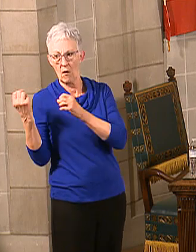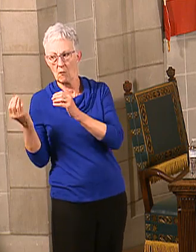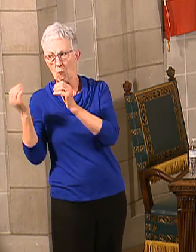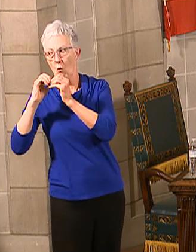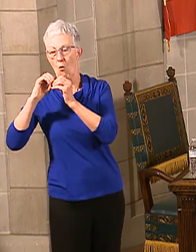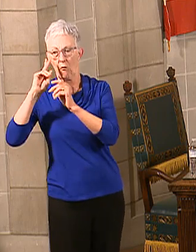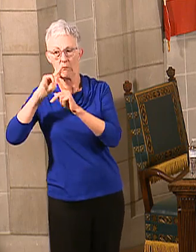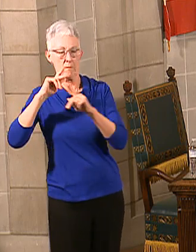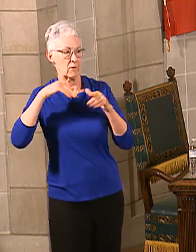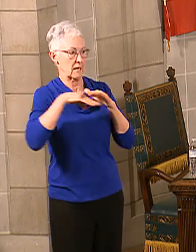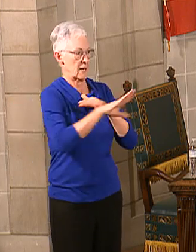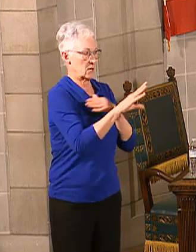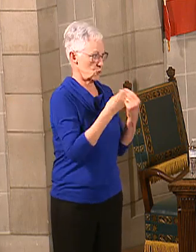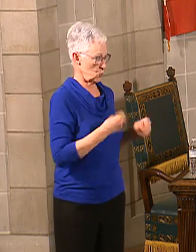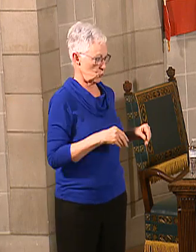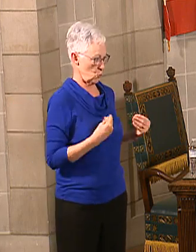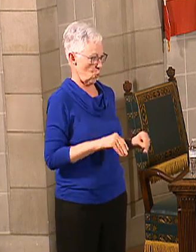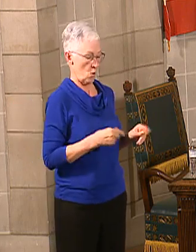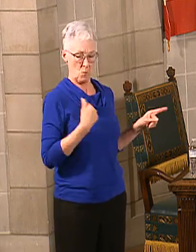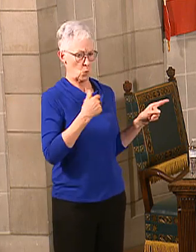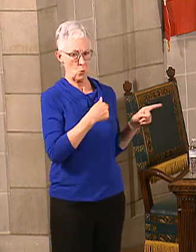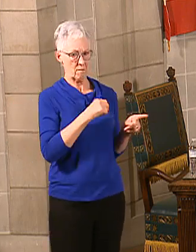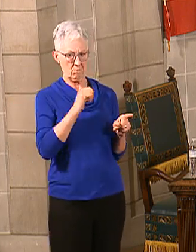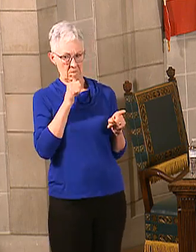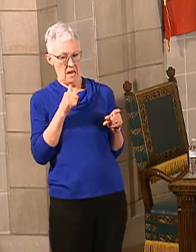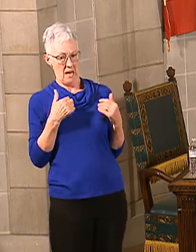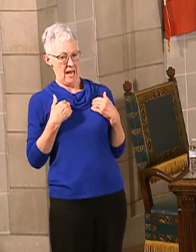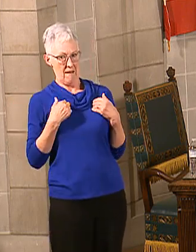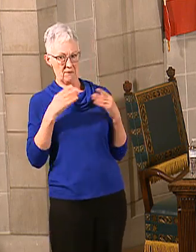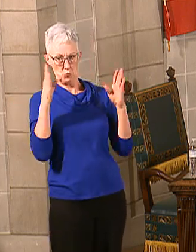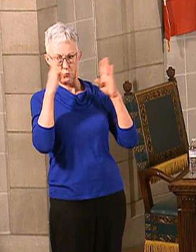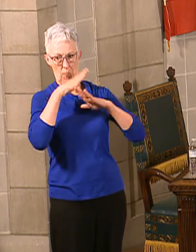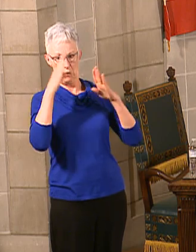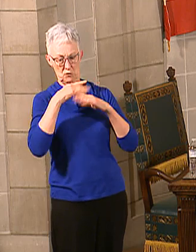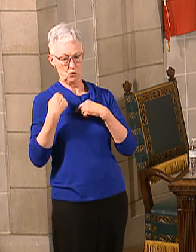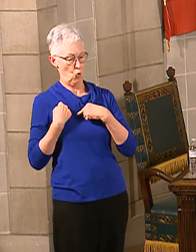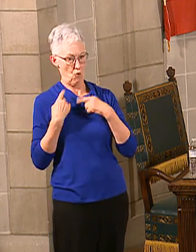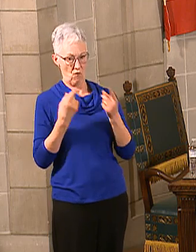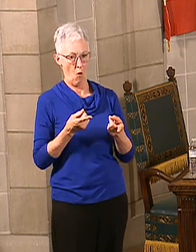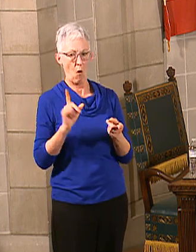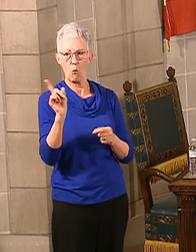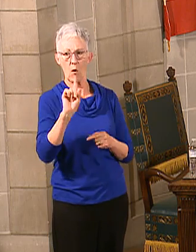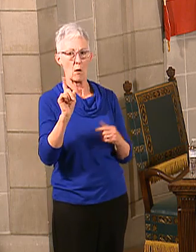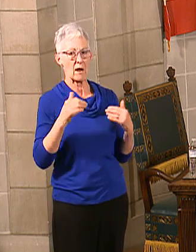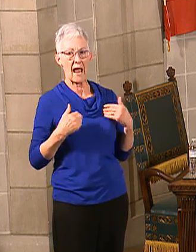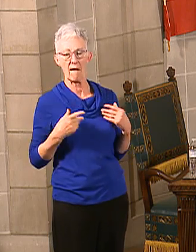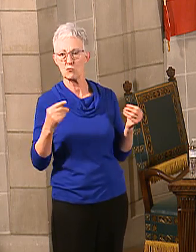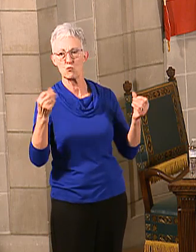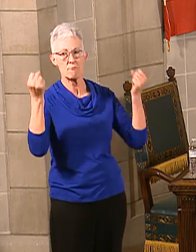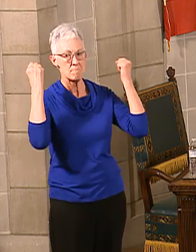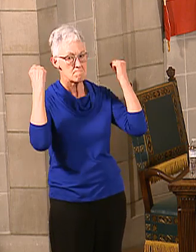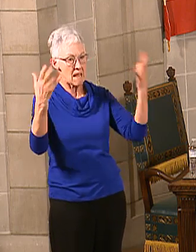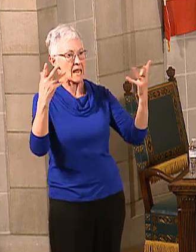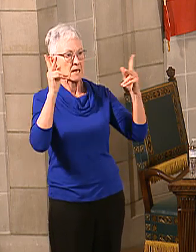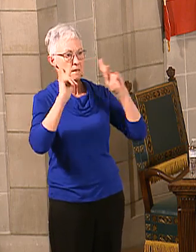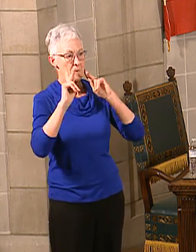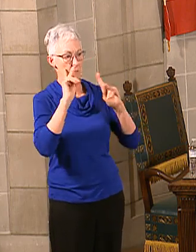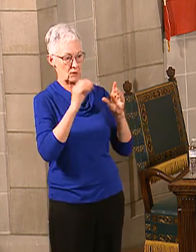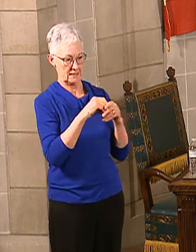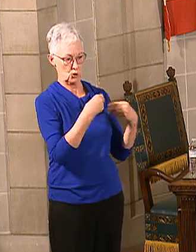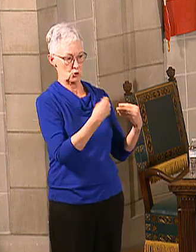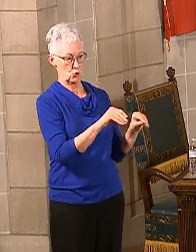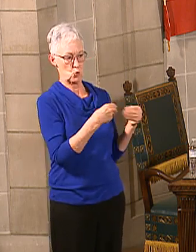in time where that becomes an issue, and I don't think it will because our stores are